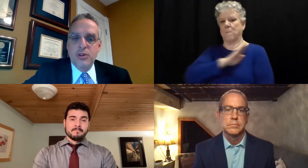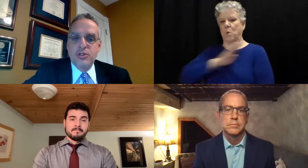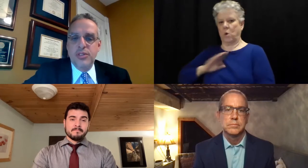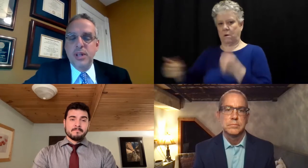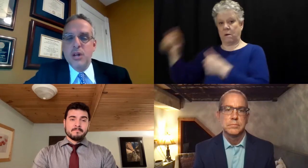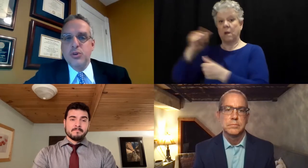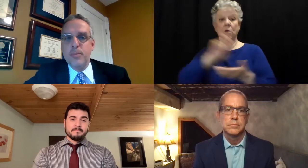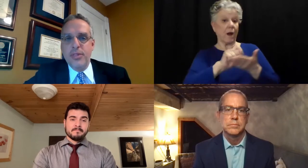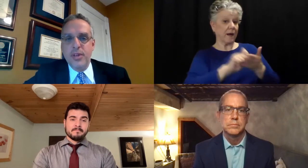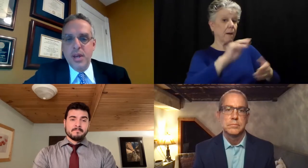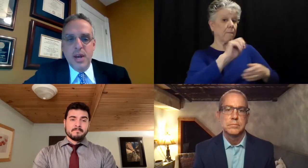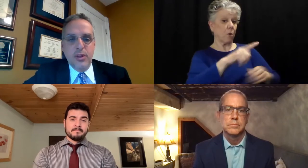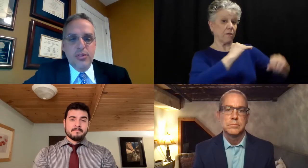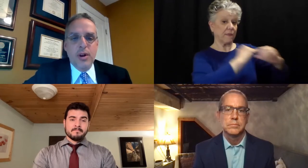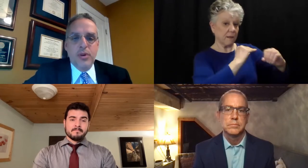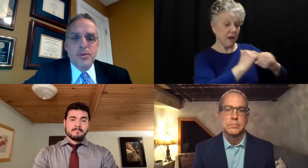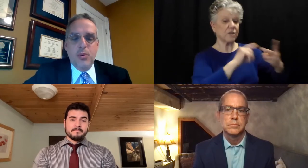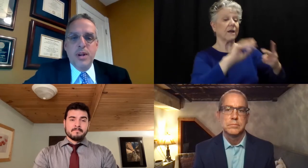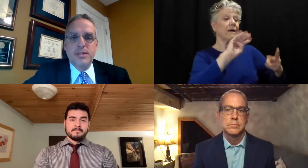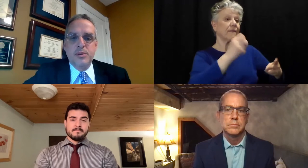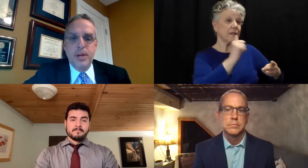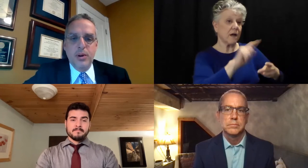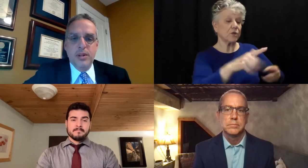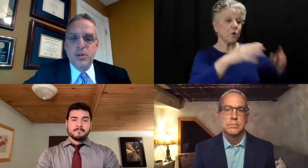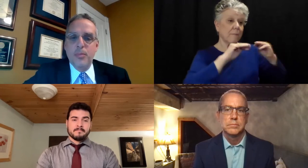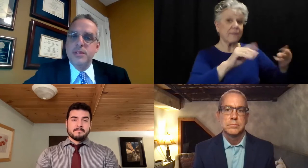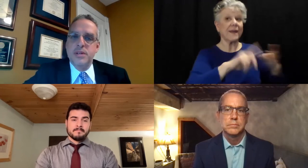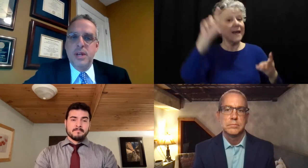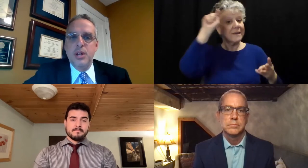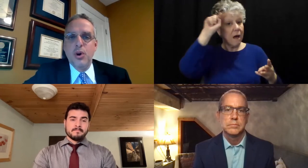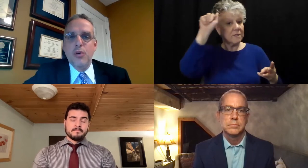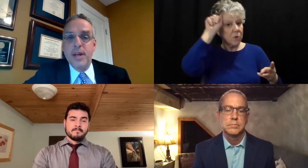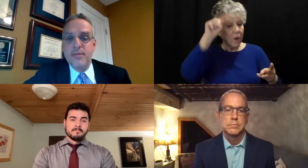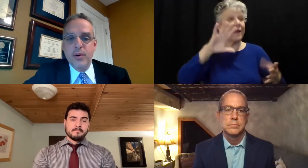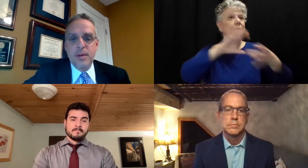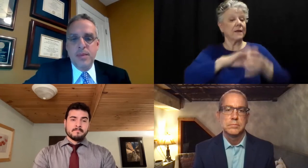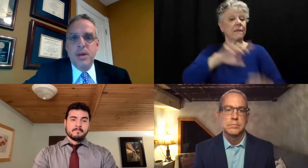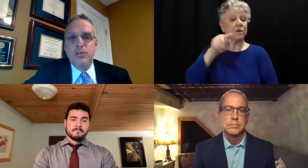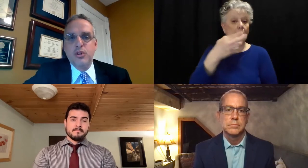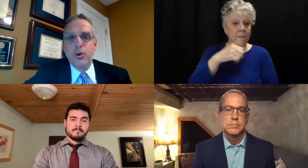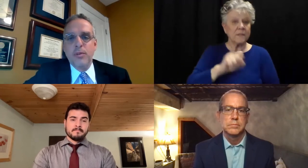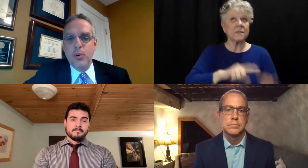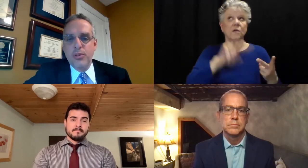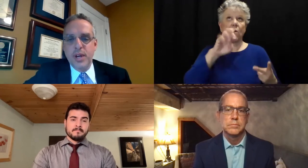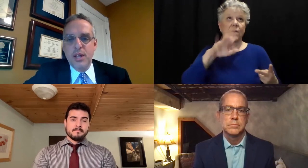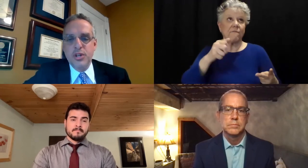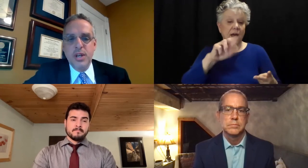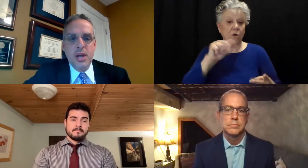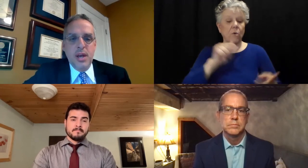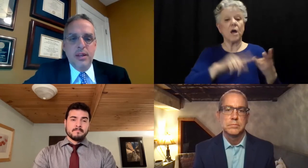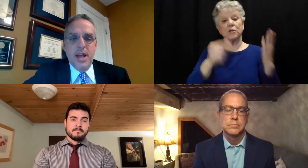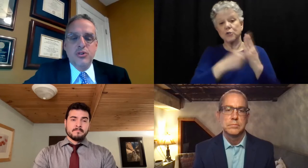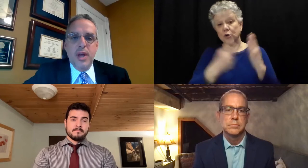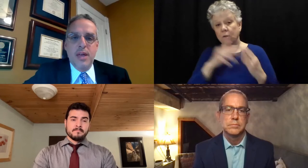moral theology, theological method, and the thought of Thomas Aquinas has appeared in the Thomist, Nova et Vetera, the Journal of Moral